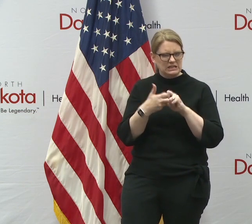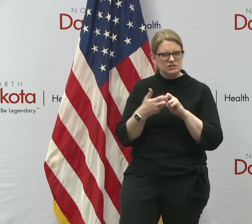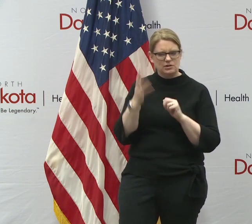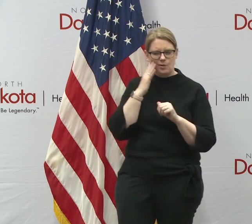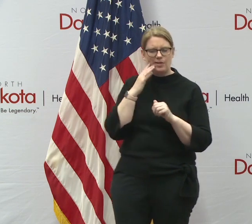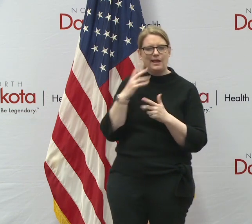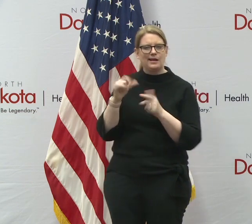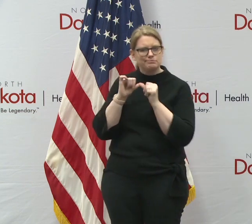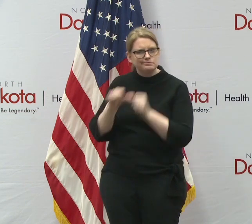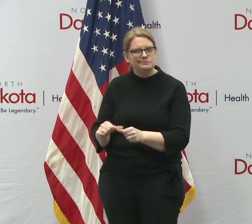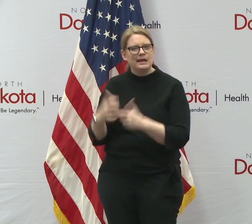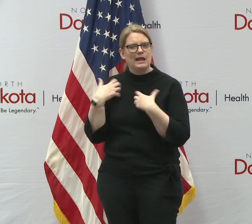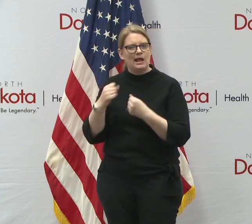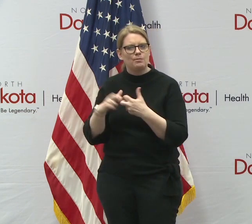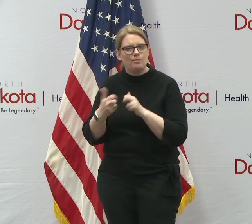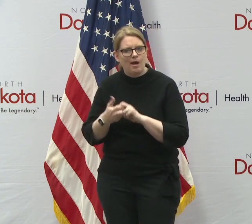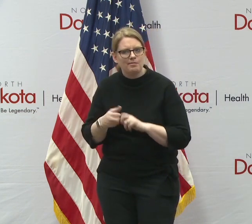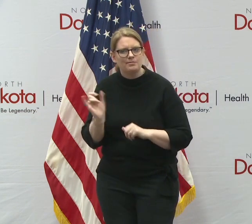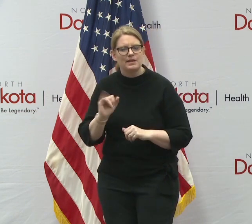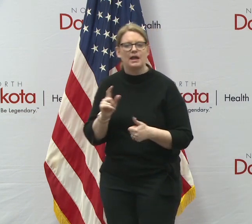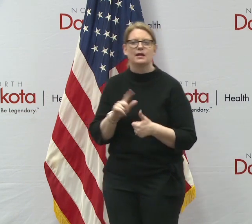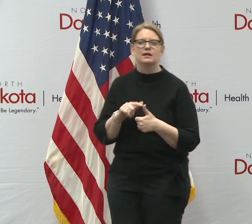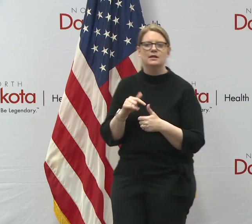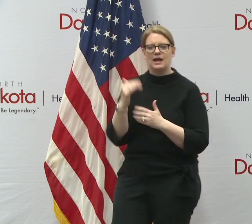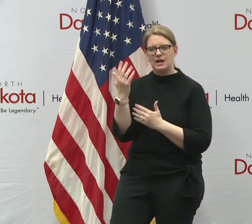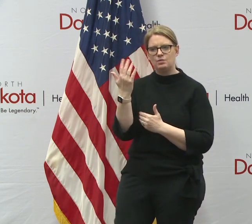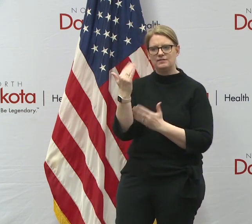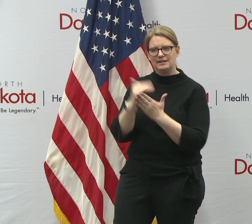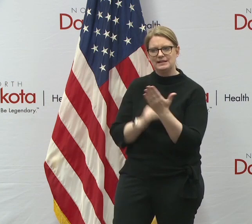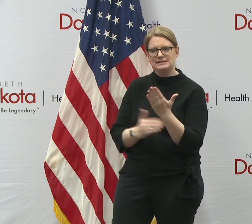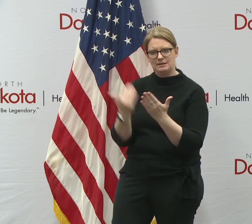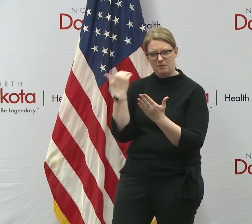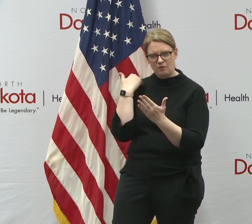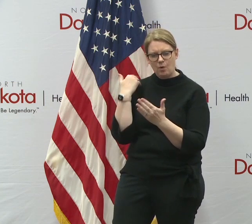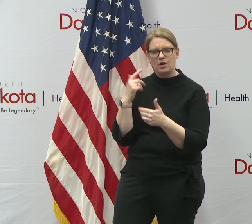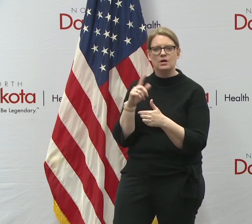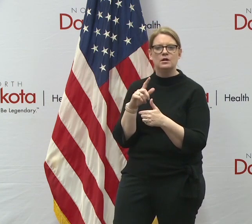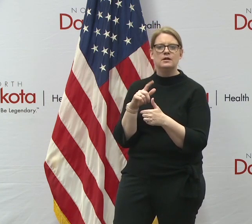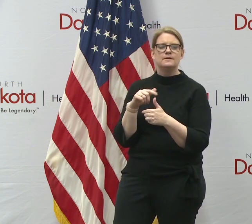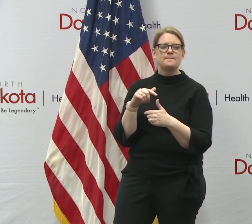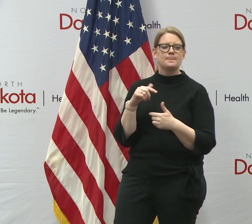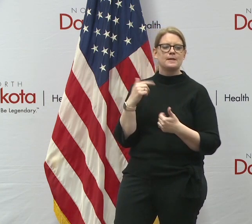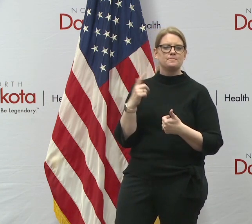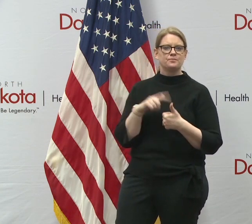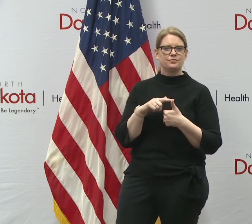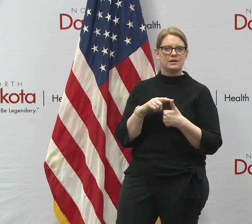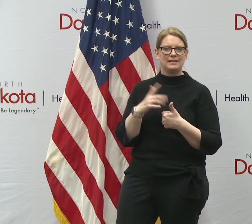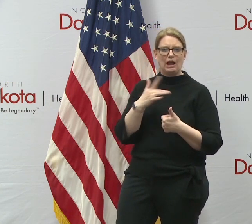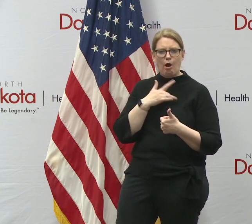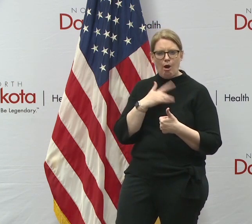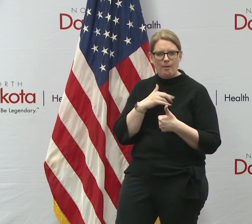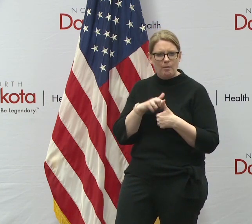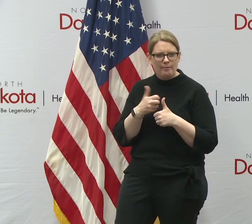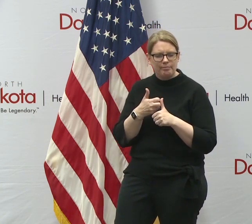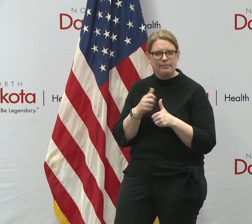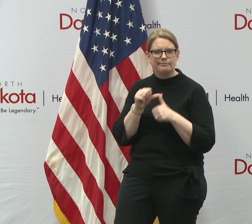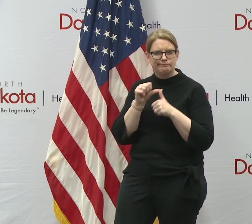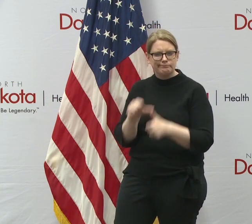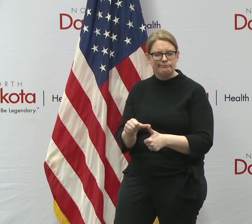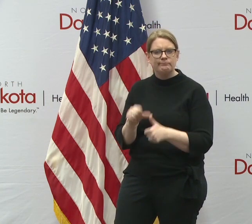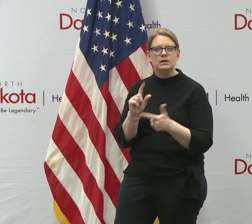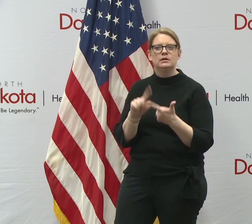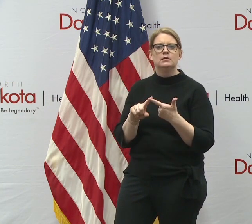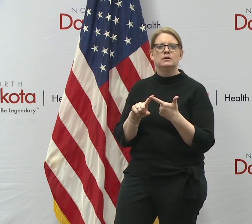health condition that we're looking for would be things we've listed before. If you've got, a chronic heart condition, if